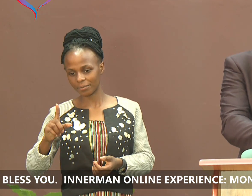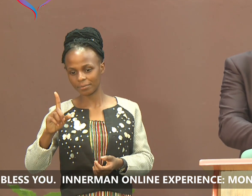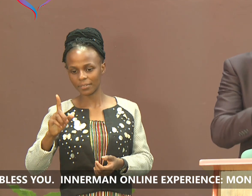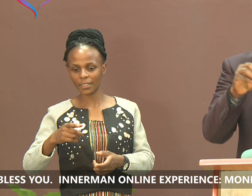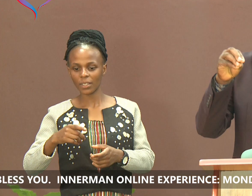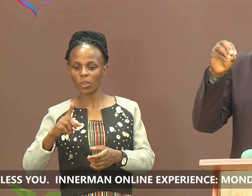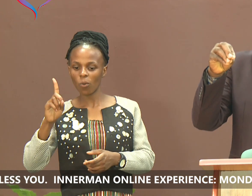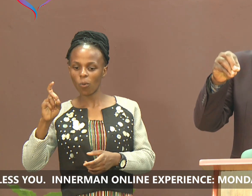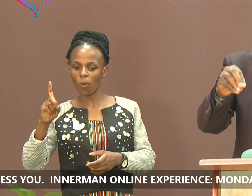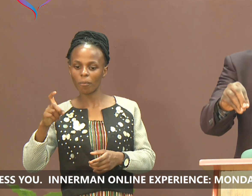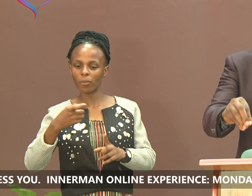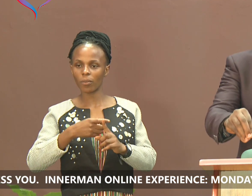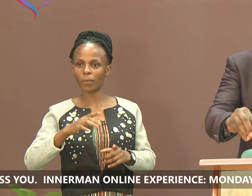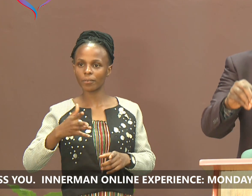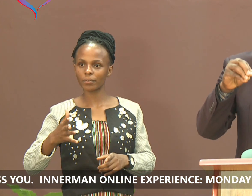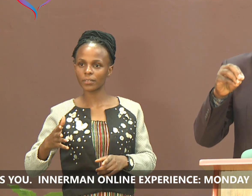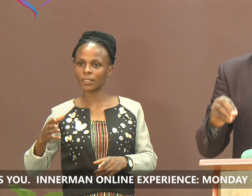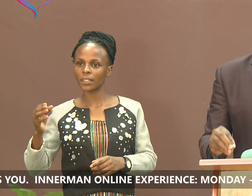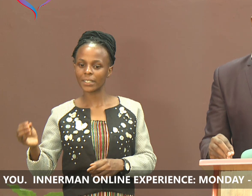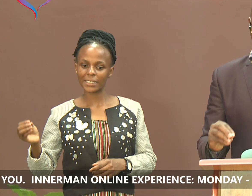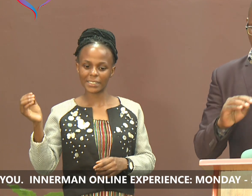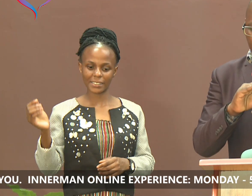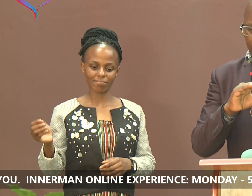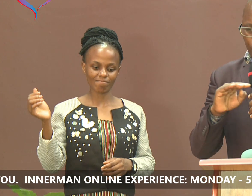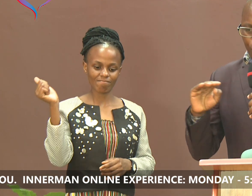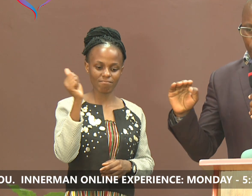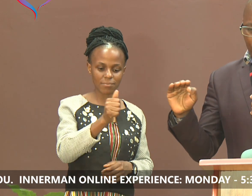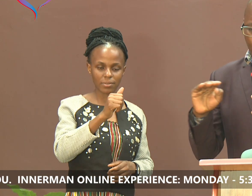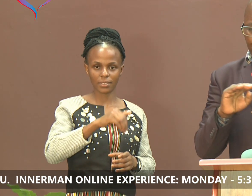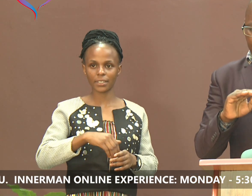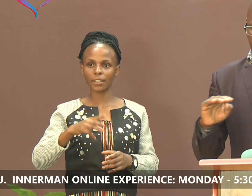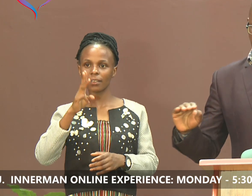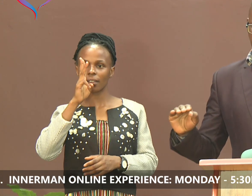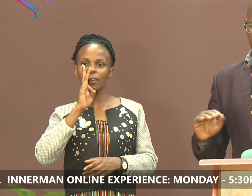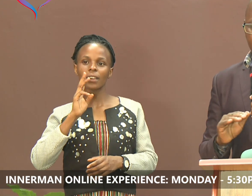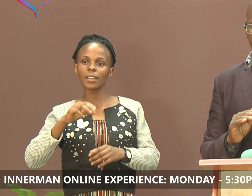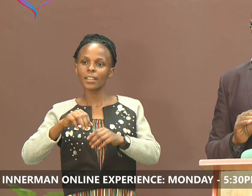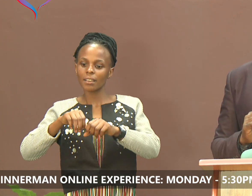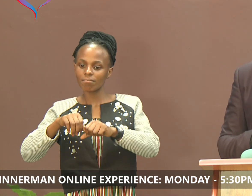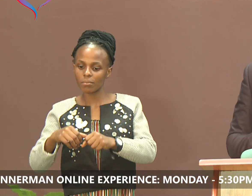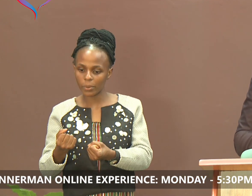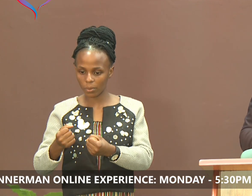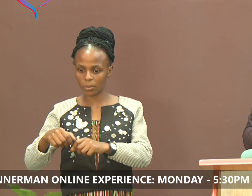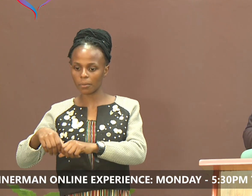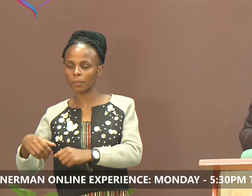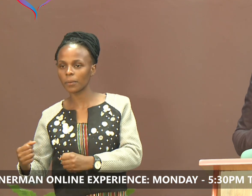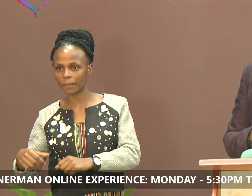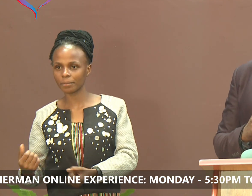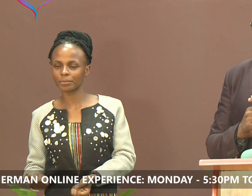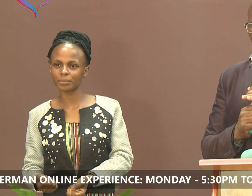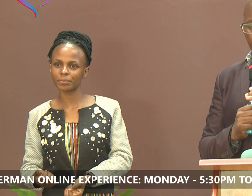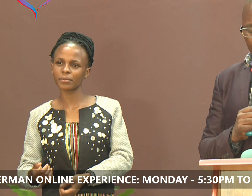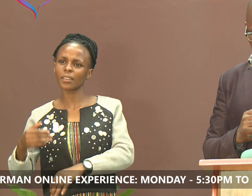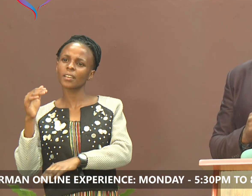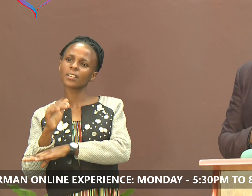from the water. Nafunol sitting and she dropped it in the wallage. Naruja mazi and naruza broke mwaraji. Into pieces. Nerukutuka kutuka mu butondo tondo. She